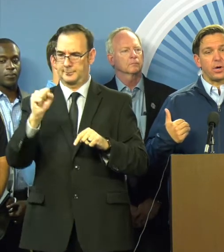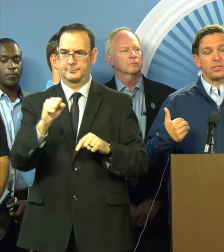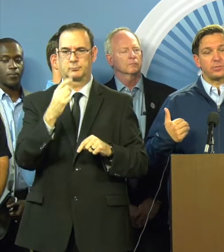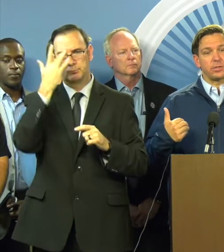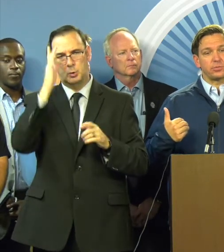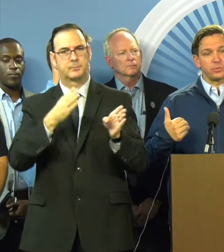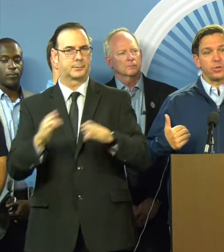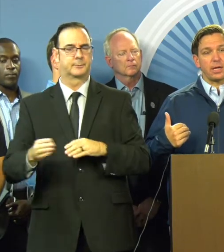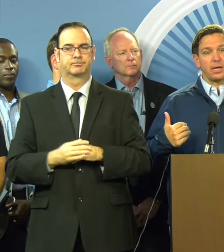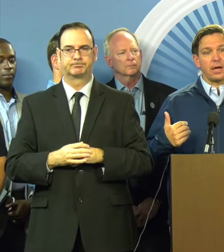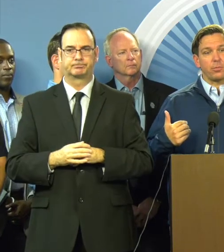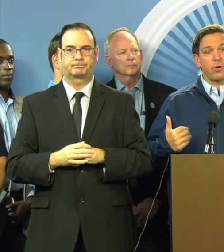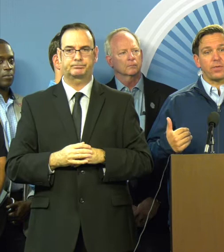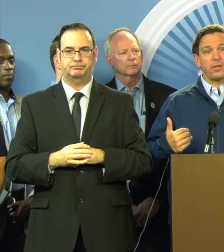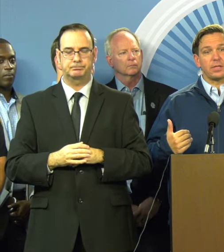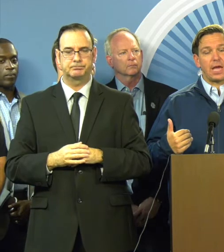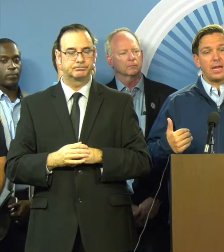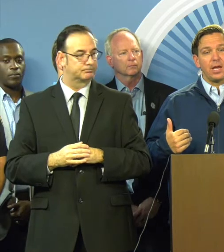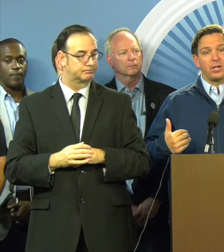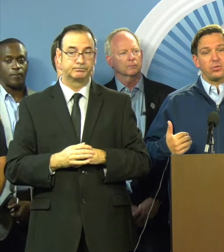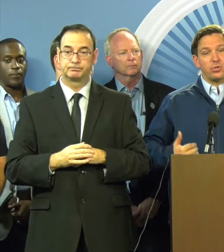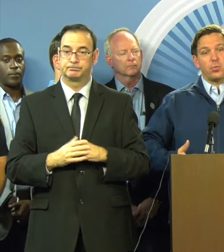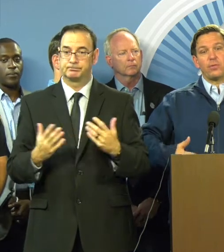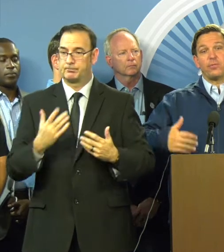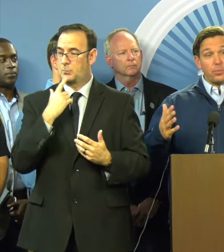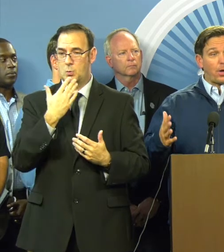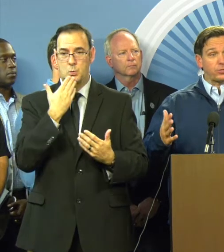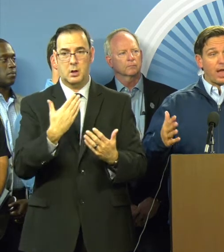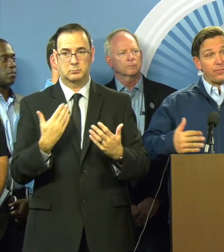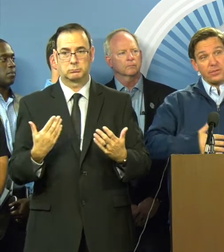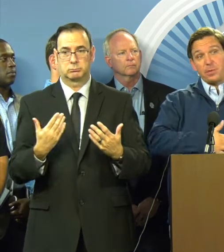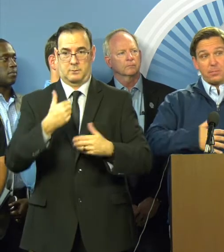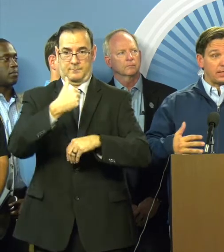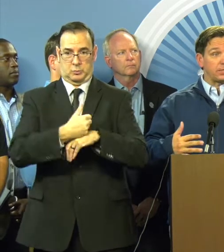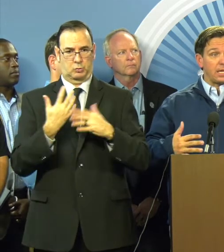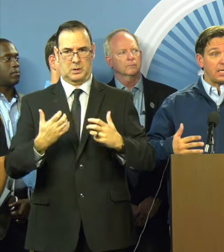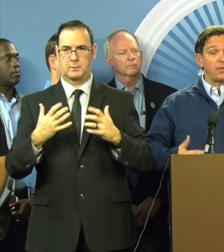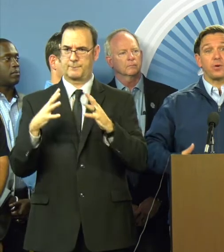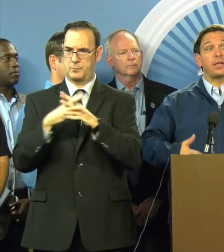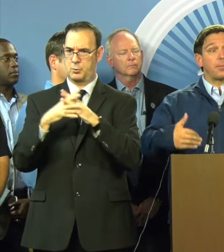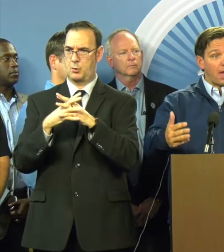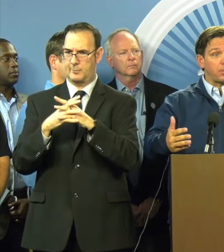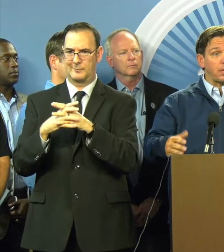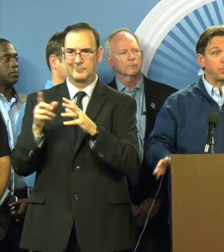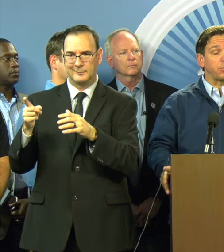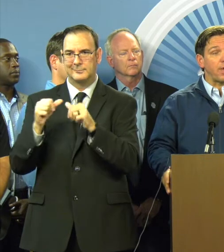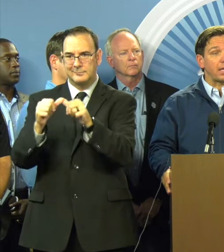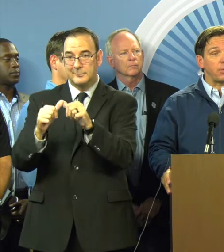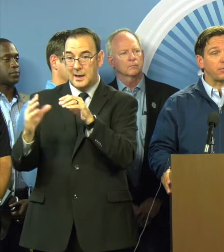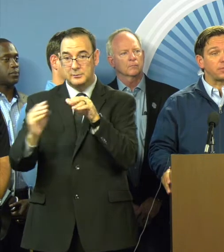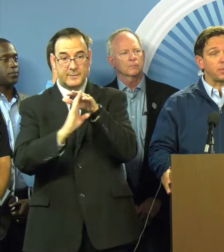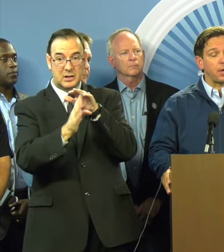concern was really well-founded that, do you want football traffic to be mixed in if you end up having people